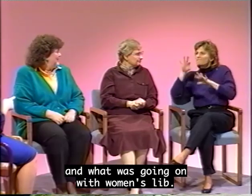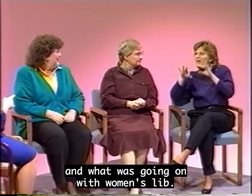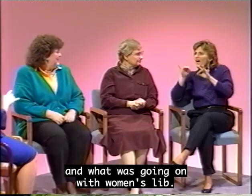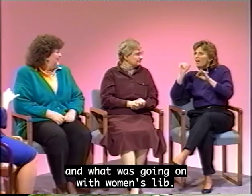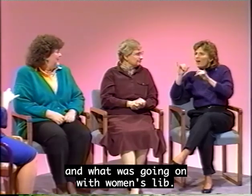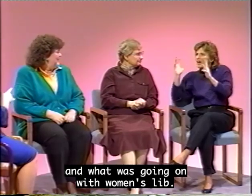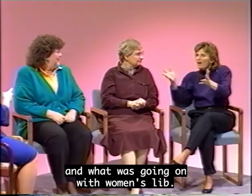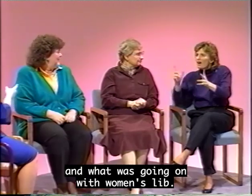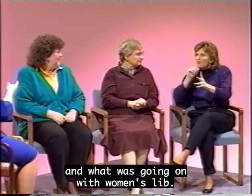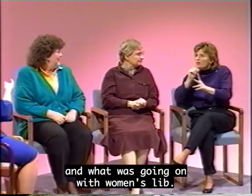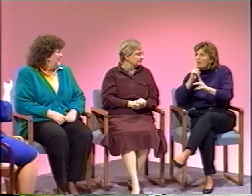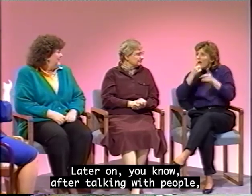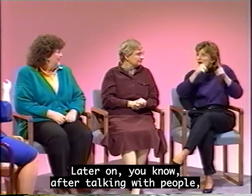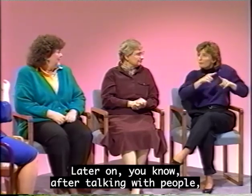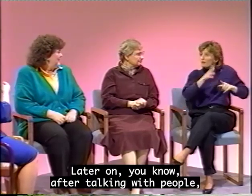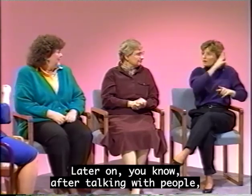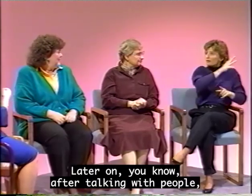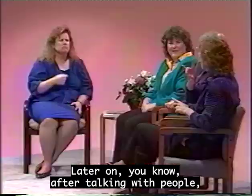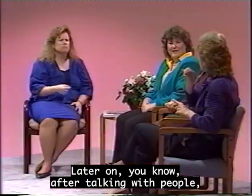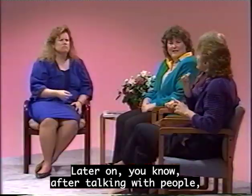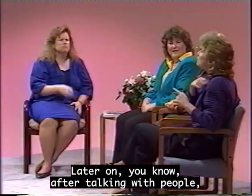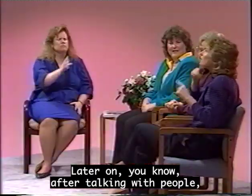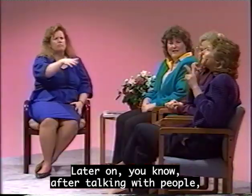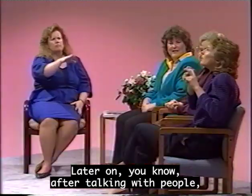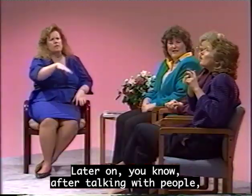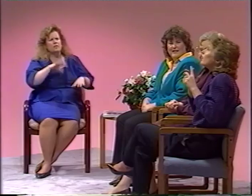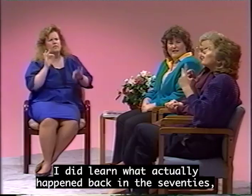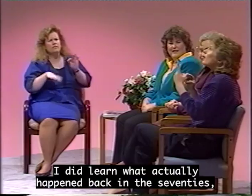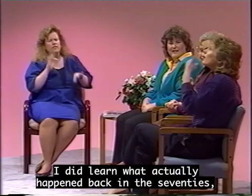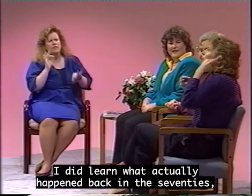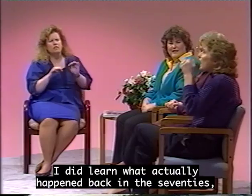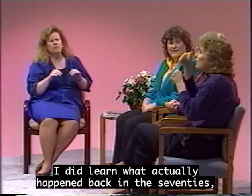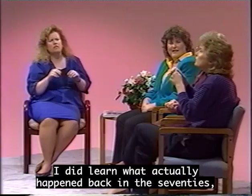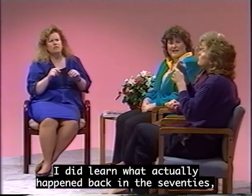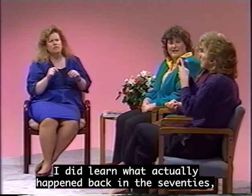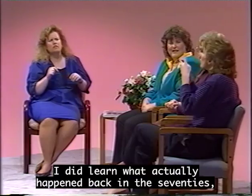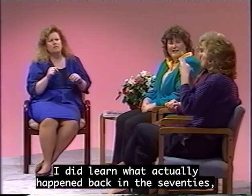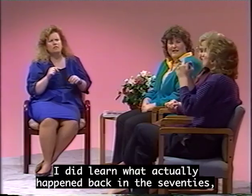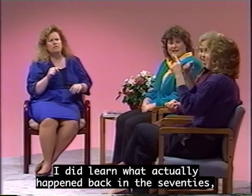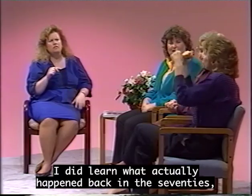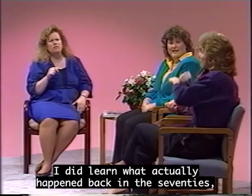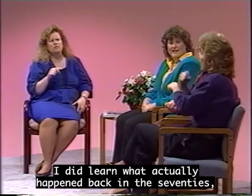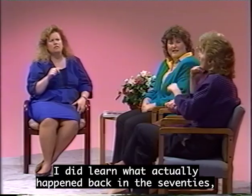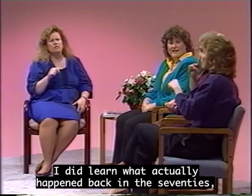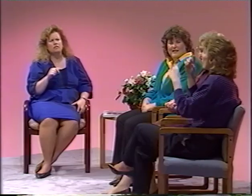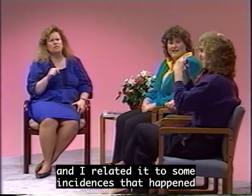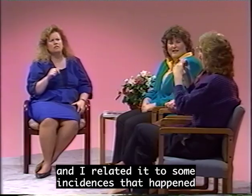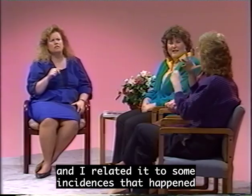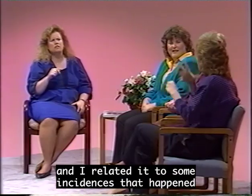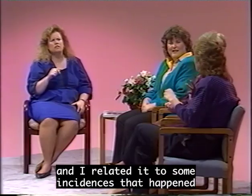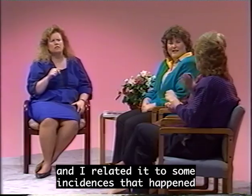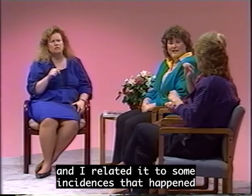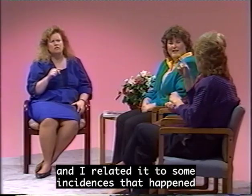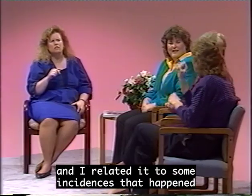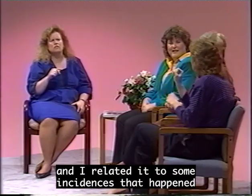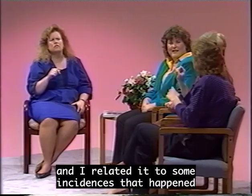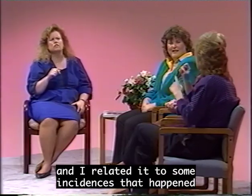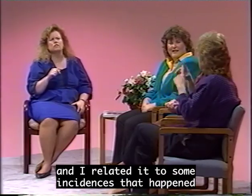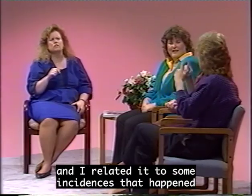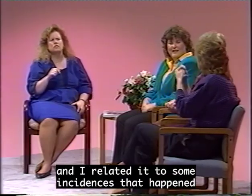with women's lib. Later on, after talking with people, I did learn what actually happened back in the 70s, and I related it to some incidences